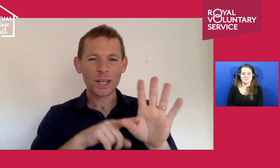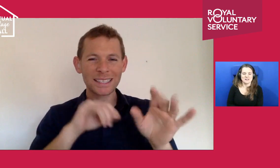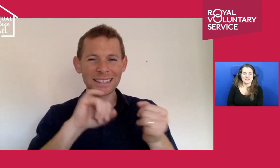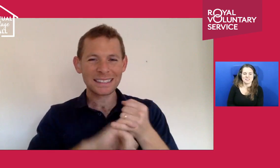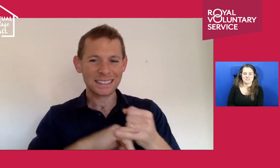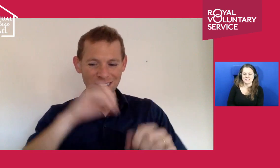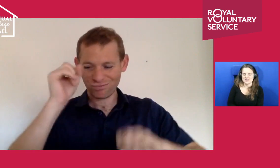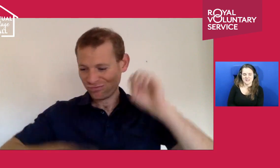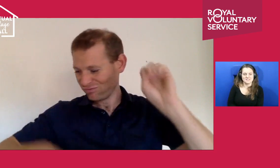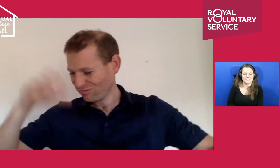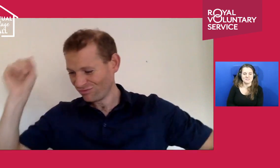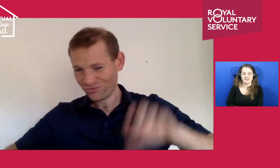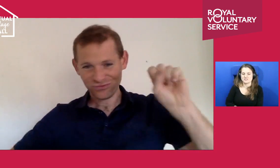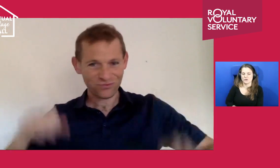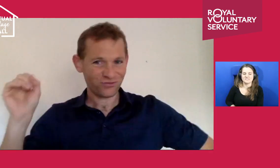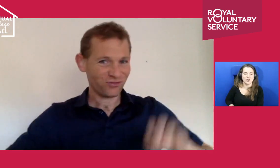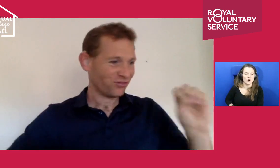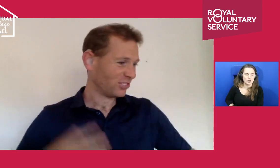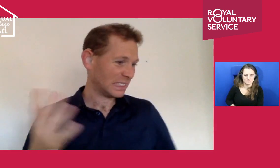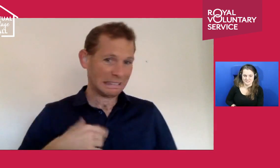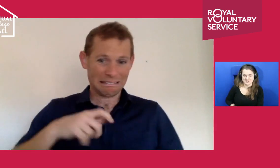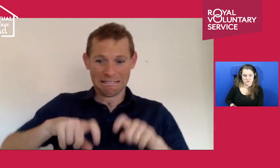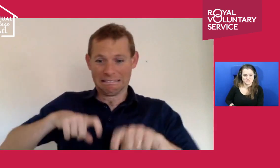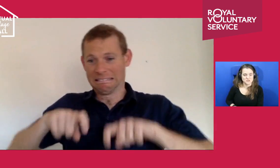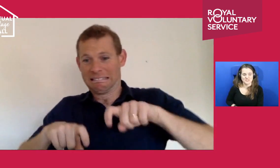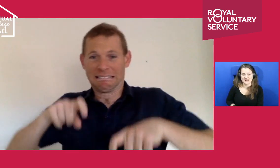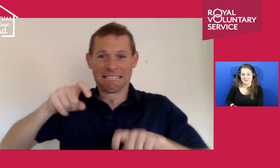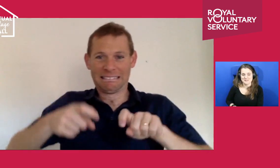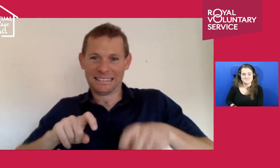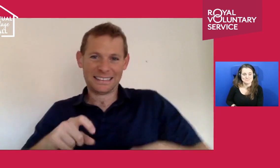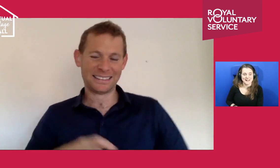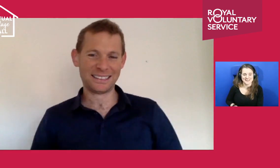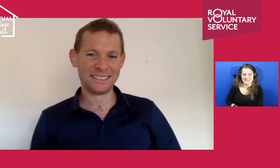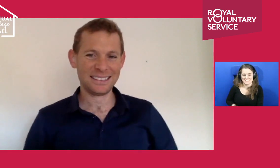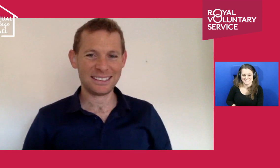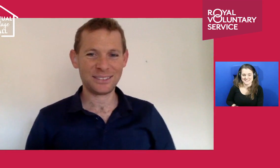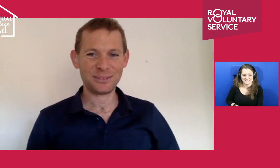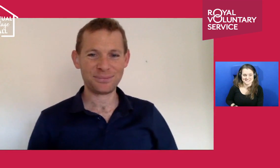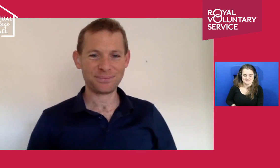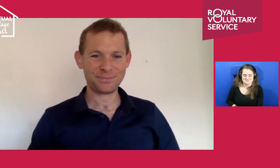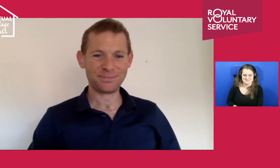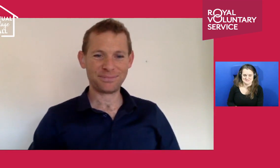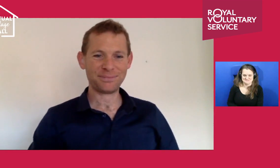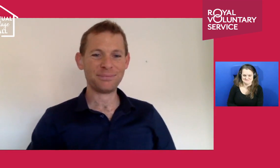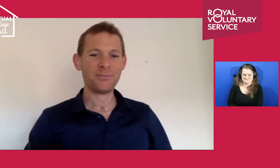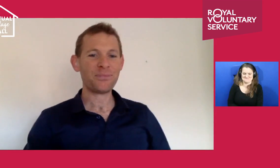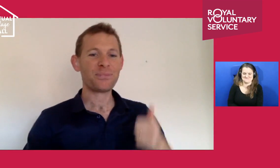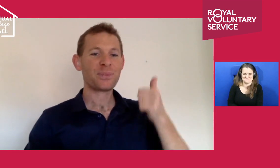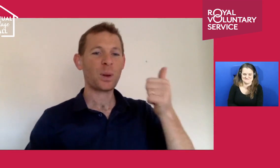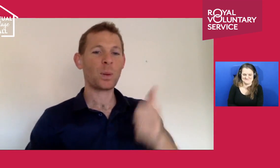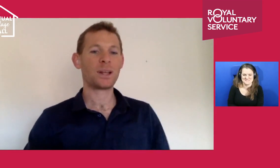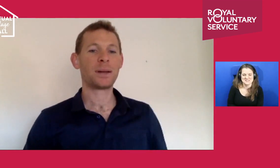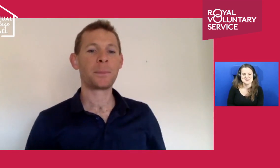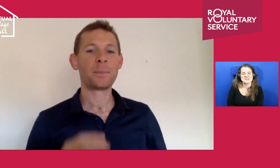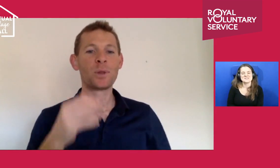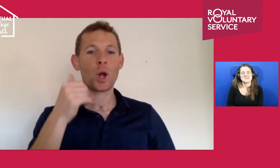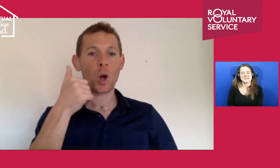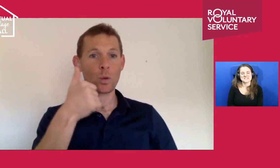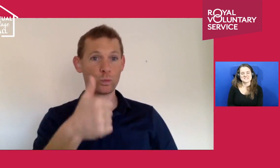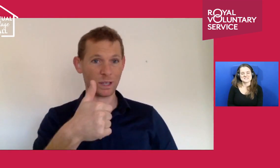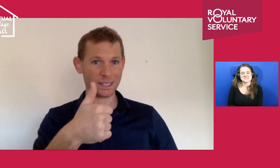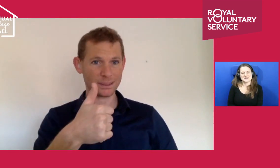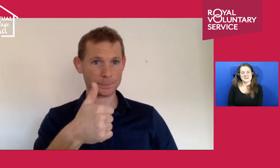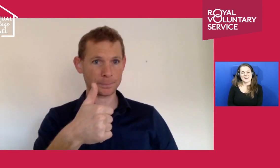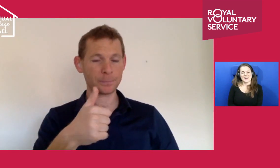Sorry, my 3 kids have left toys all over the show, so if you can hear me banging and clattering, it's because I'm tripping over them.